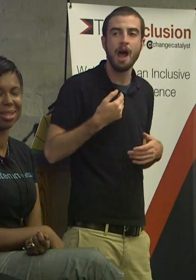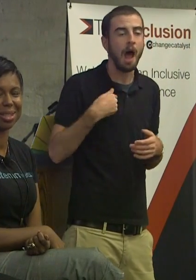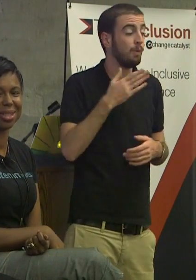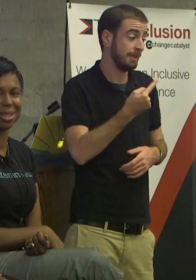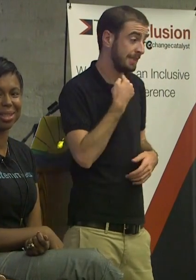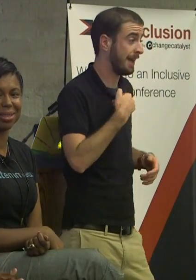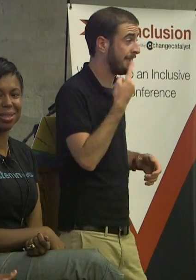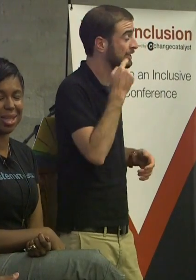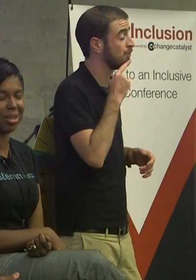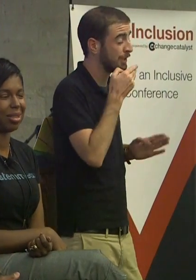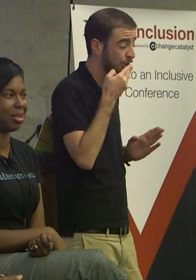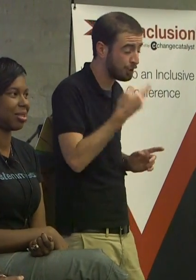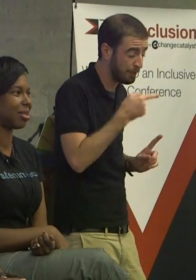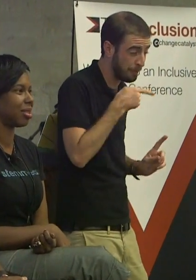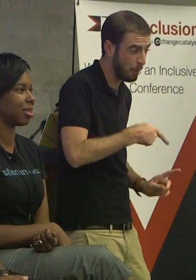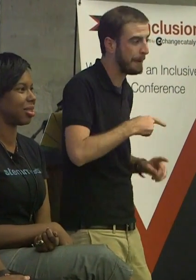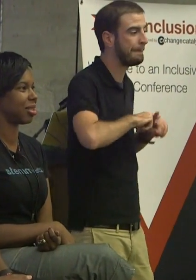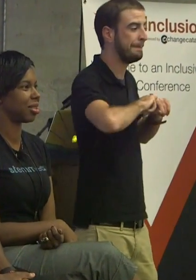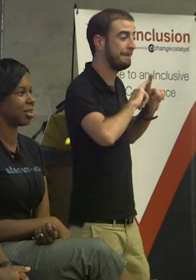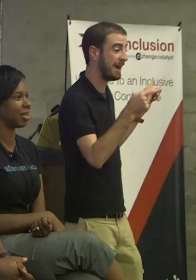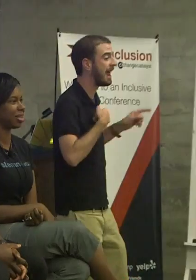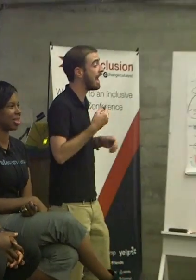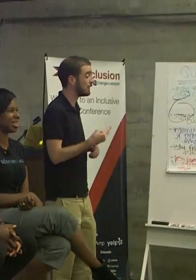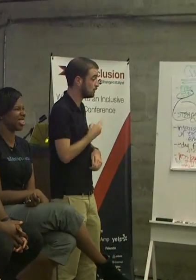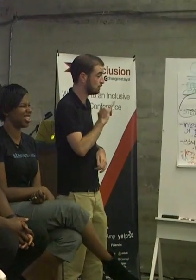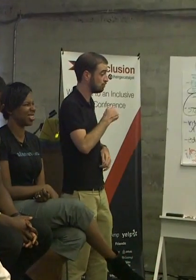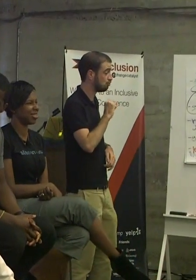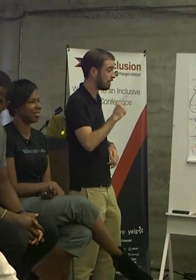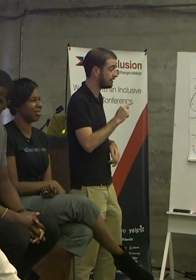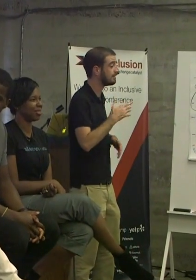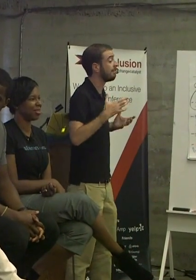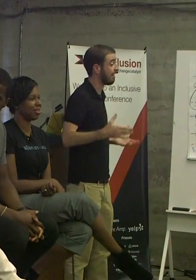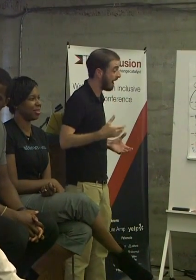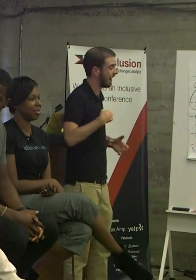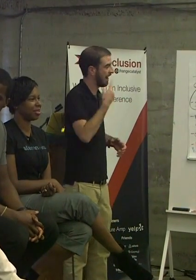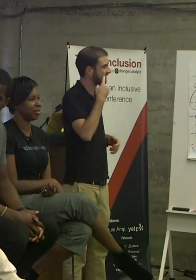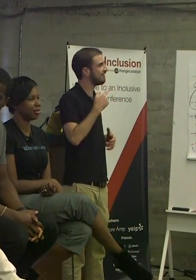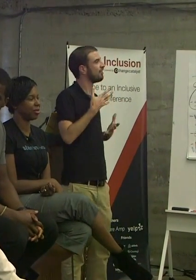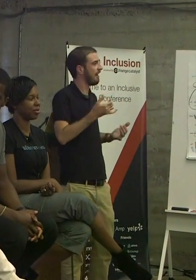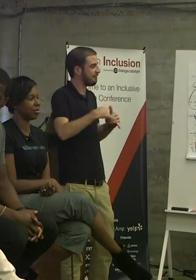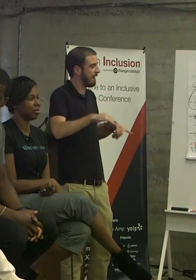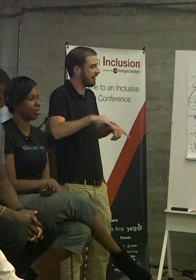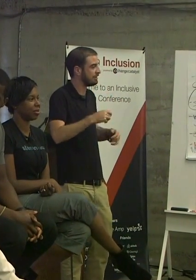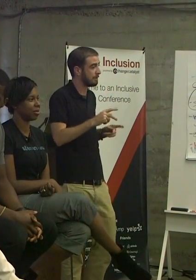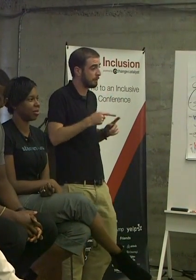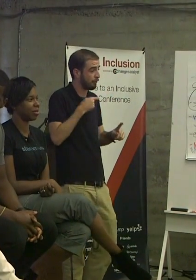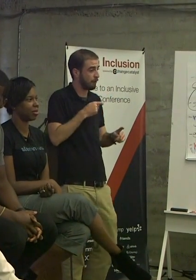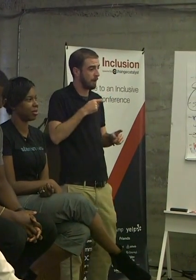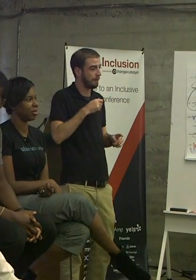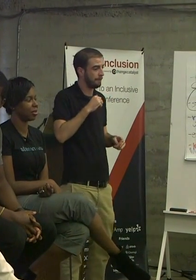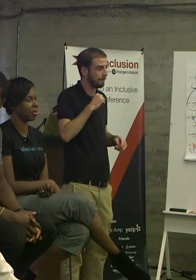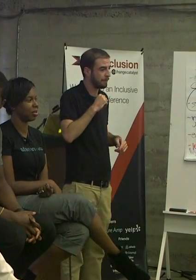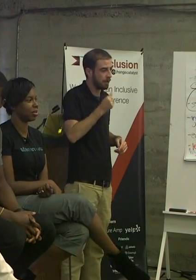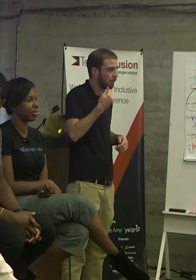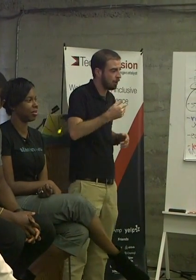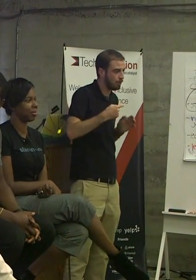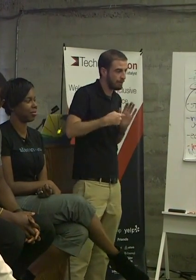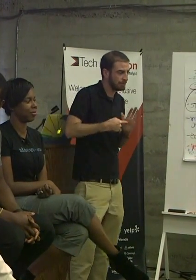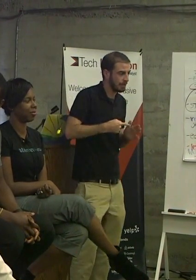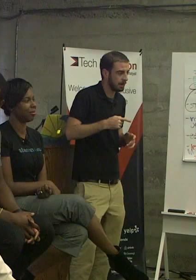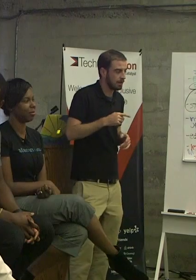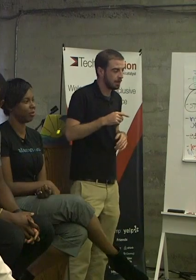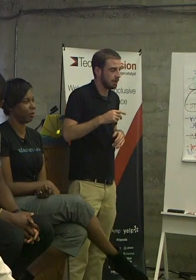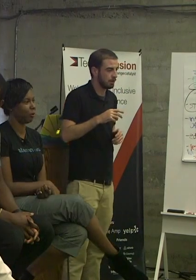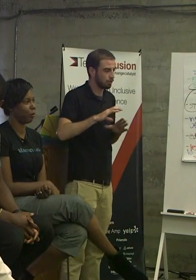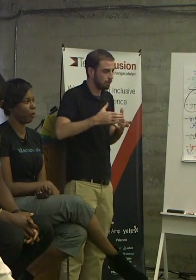like I think it's a really good point, but I use just a lot, and I think there are a lot of patterns that people from underrepresented backgrounds and women develop